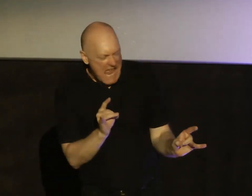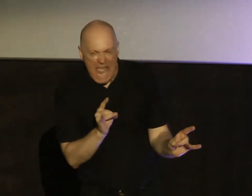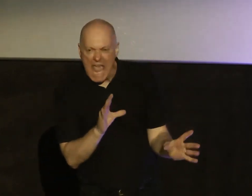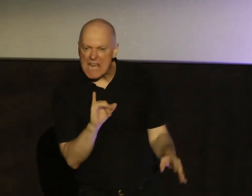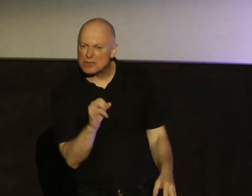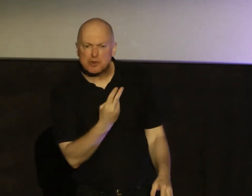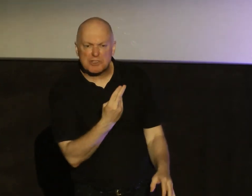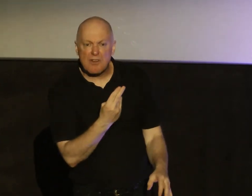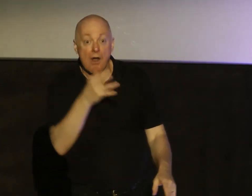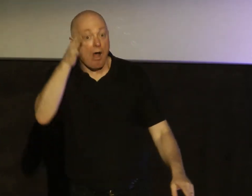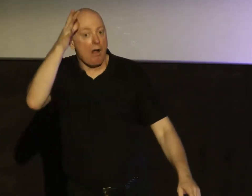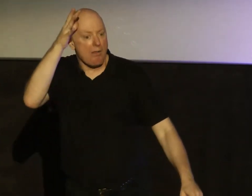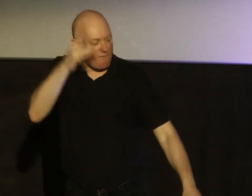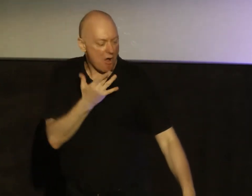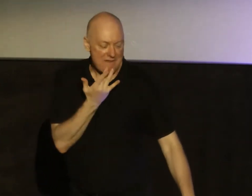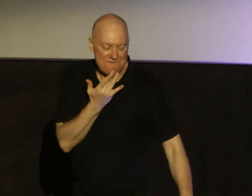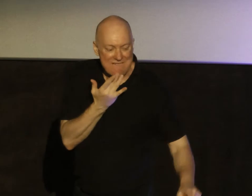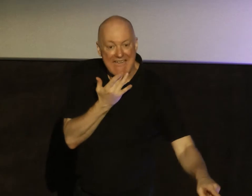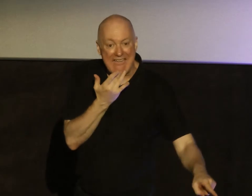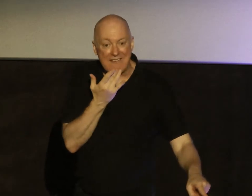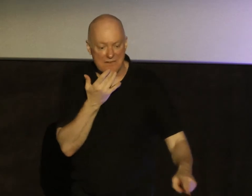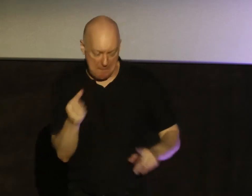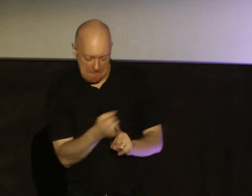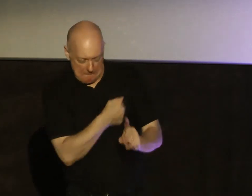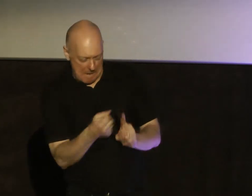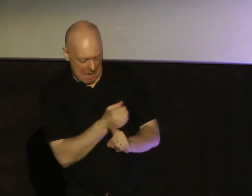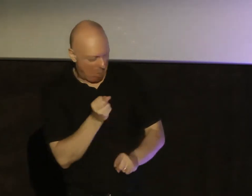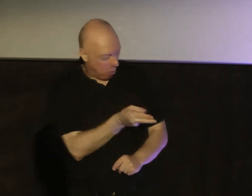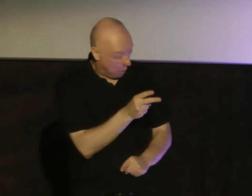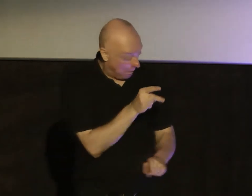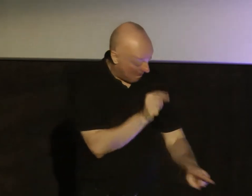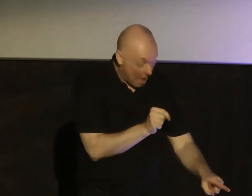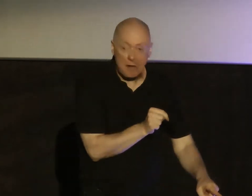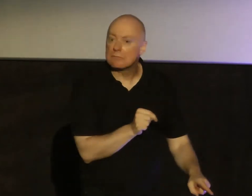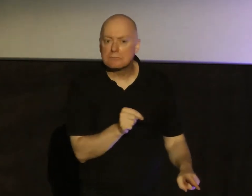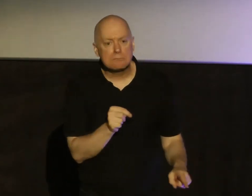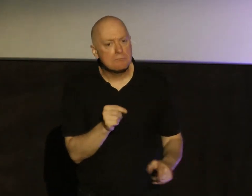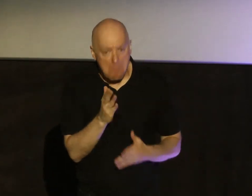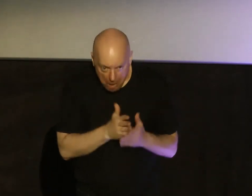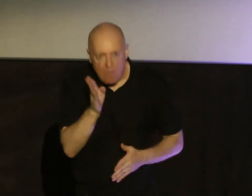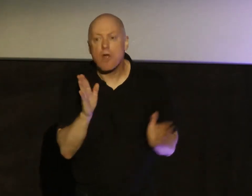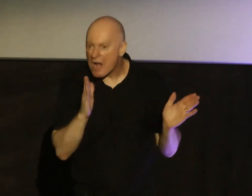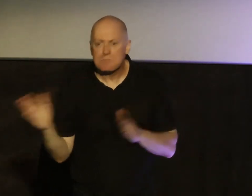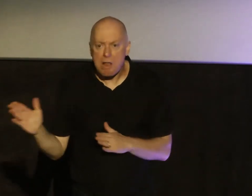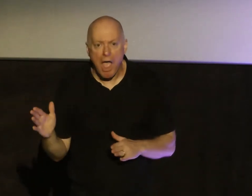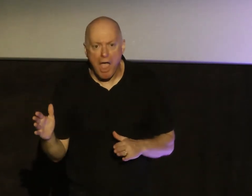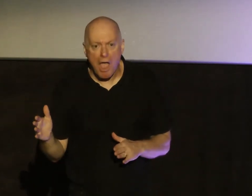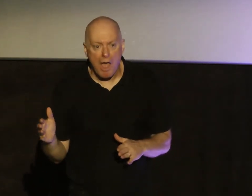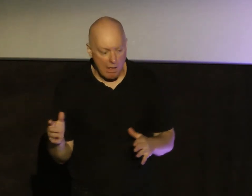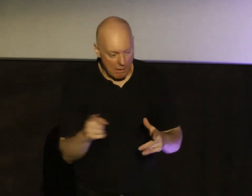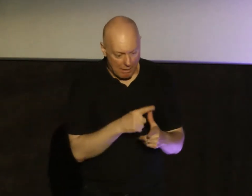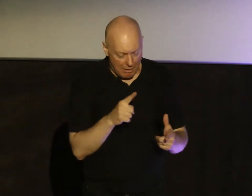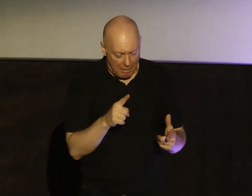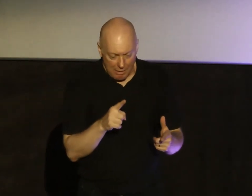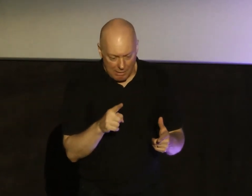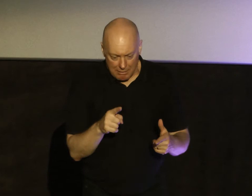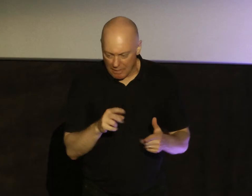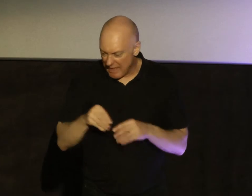his father. They beat him up. They threw him in a pit, and that was all part of God's plan. He was sold to the Ishmaelites as a slave, and